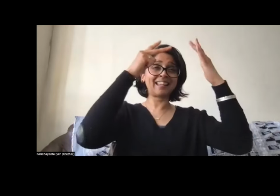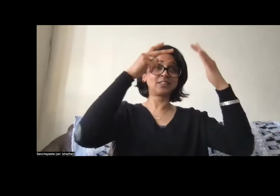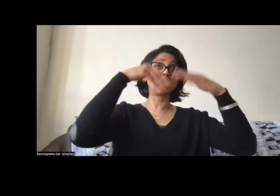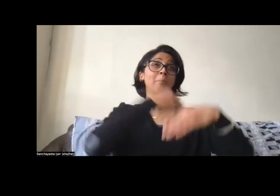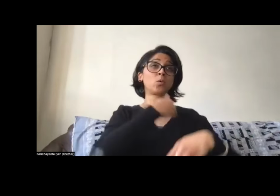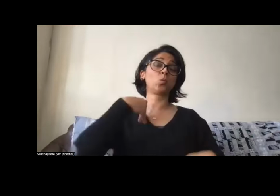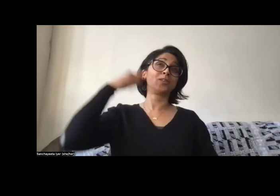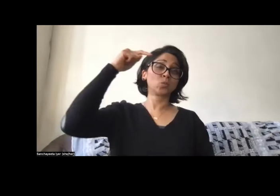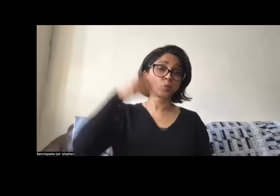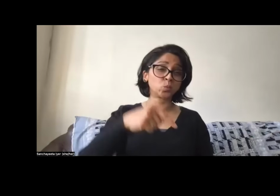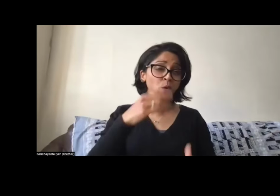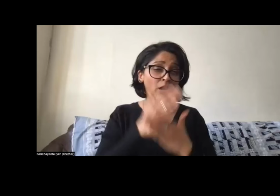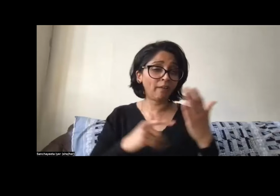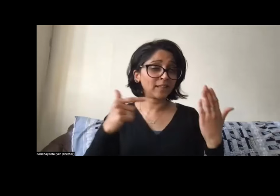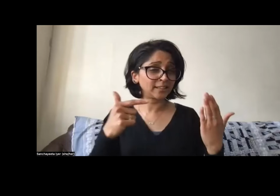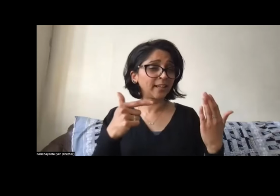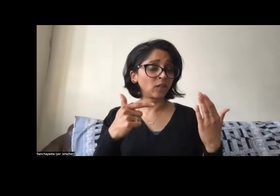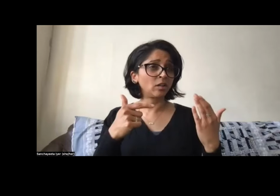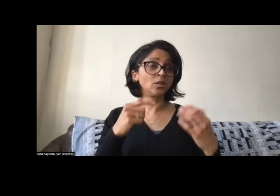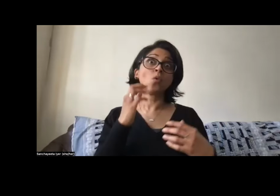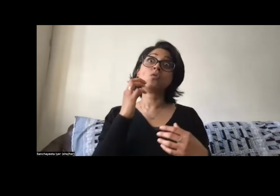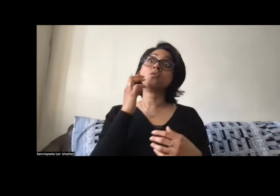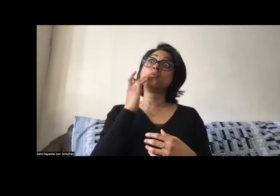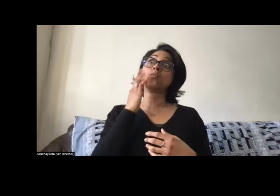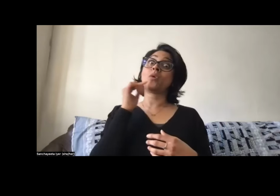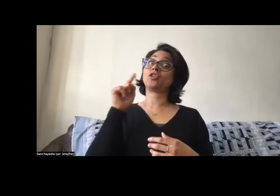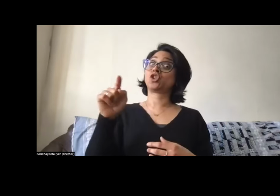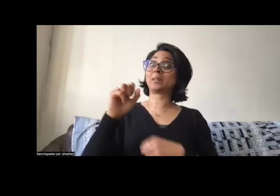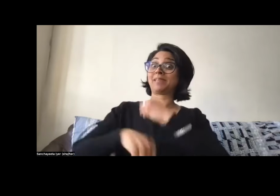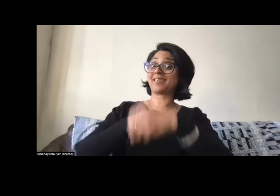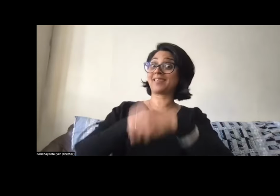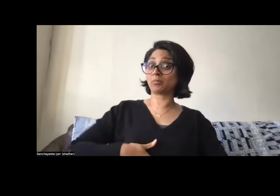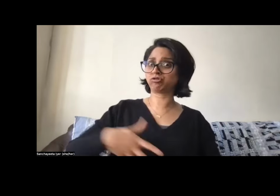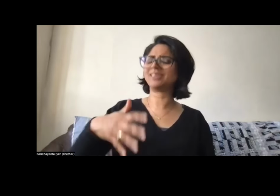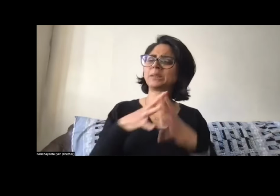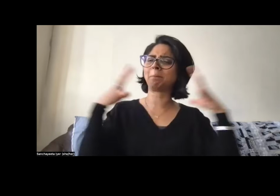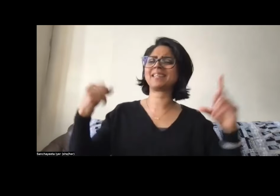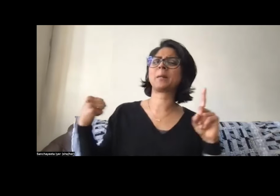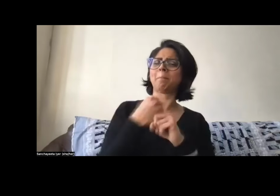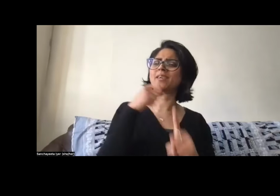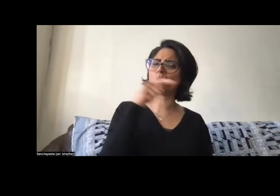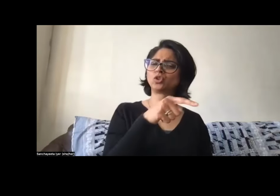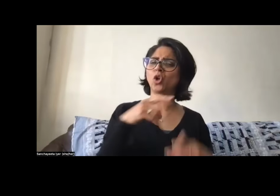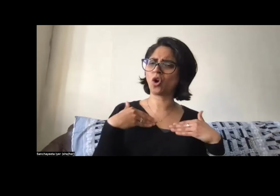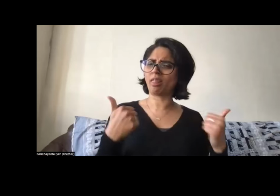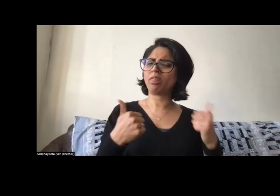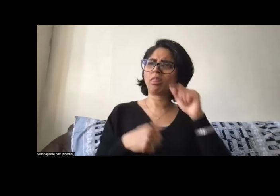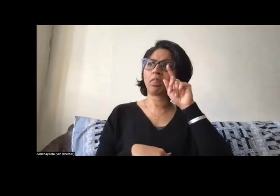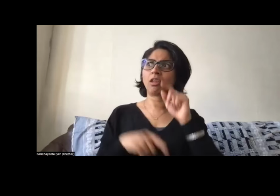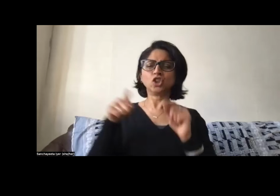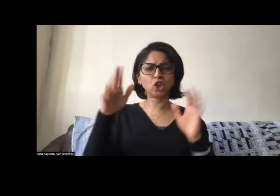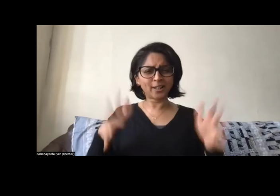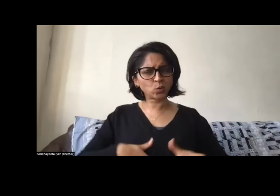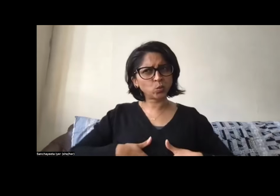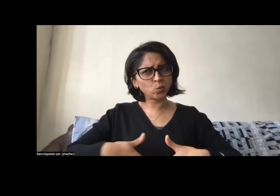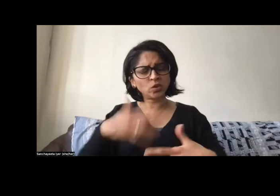working 6 days a week from 8 in the morning to 7:30 in the evening. And then when she fell pregnant, it had a